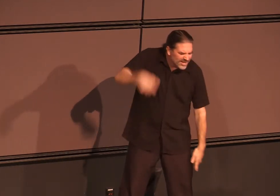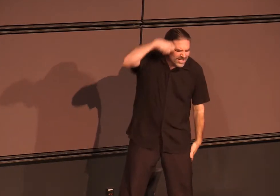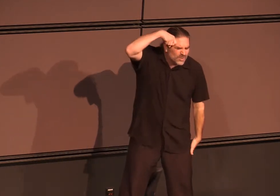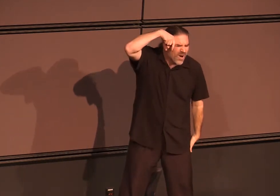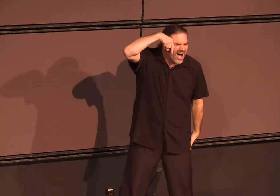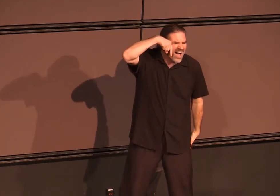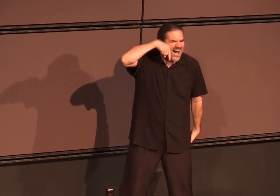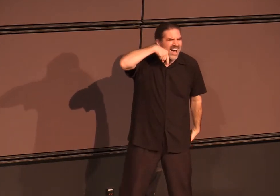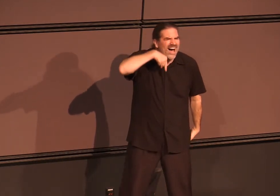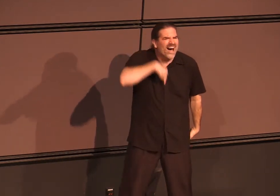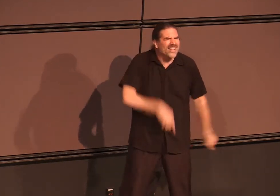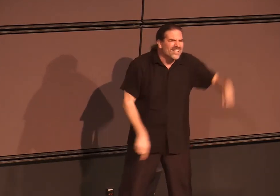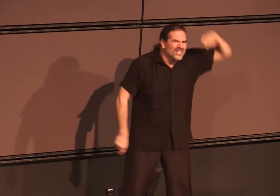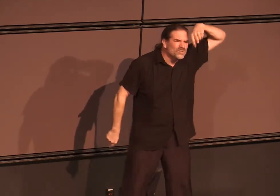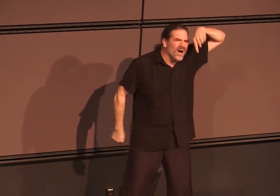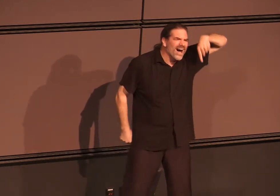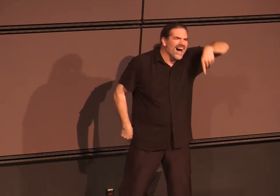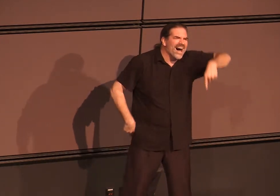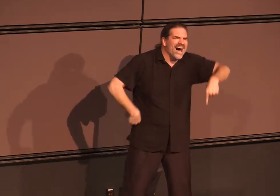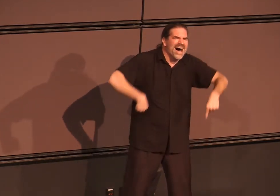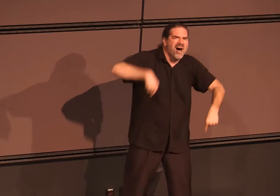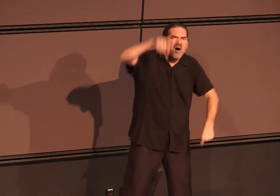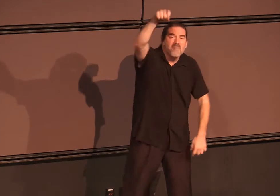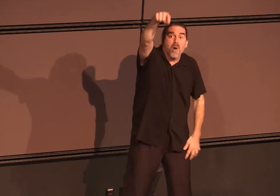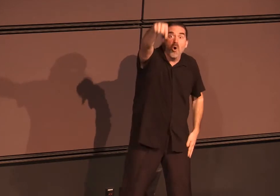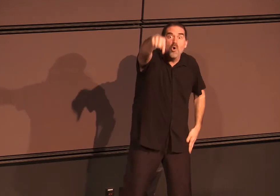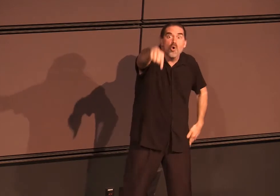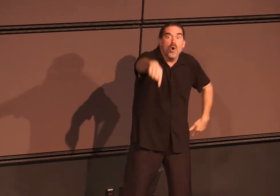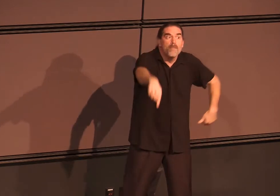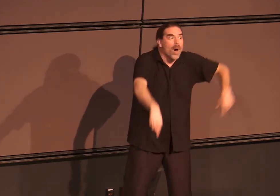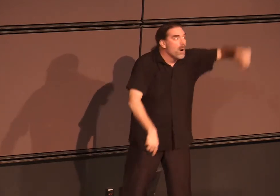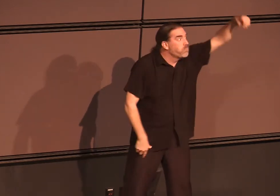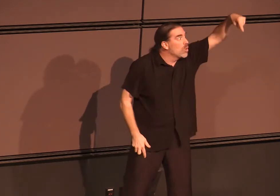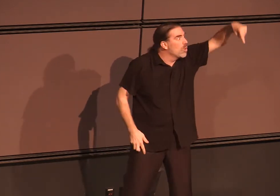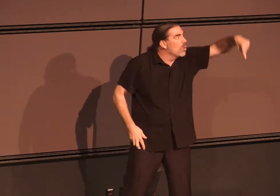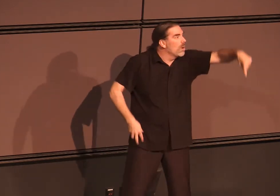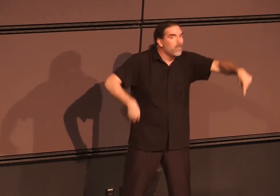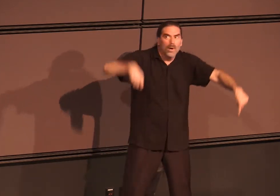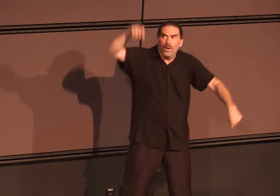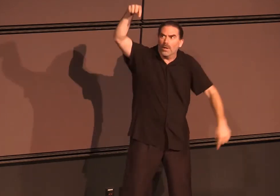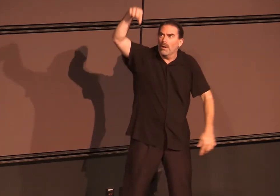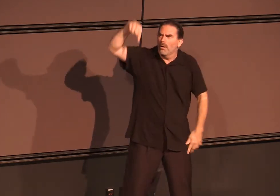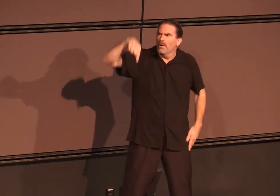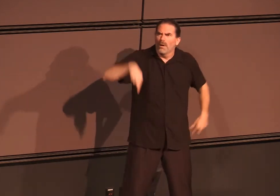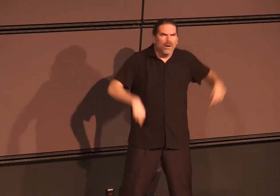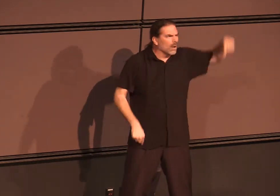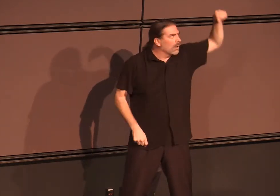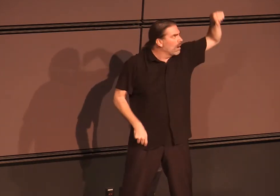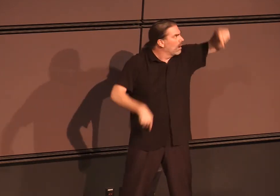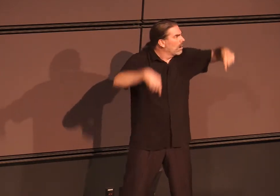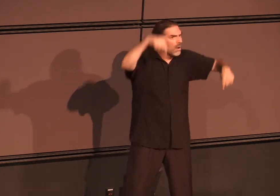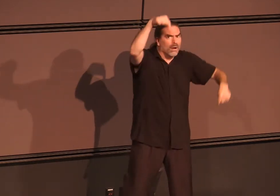She sweats. They sweat. They all sweat.